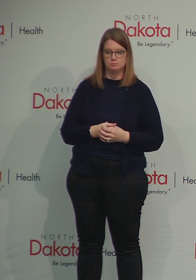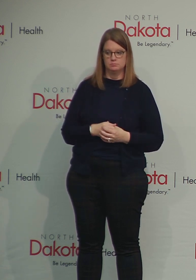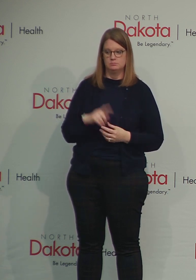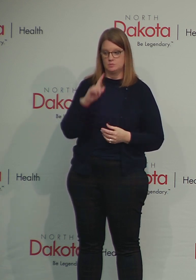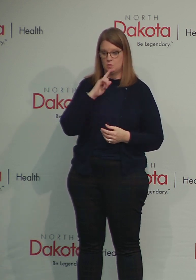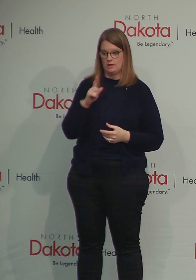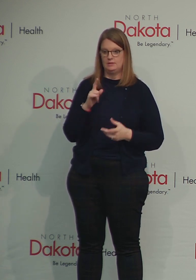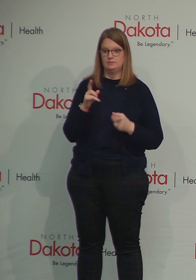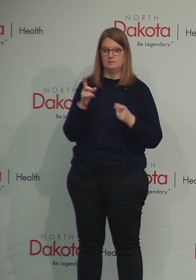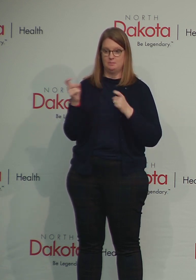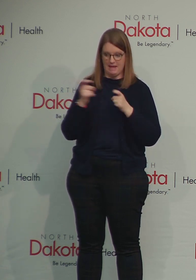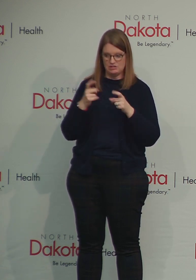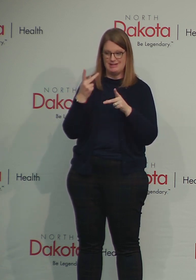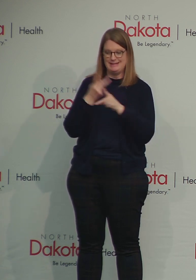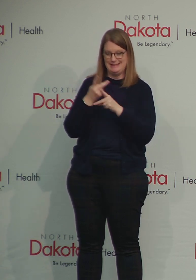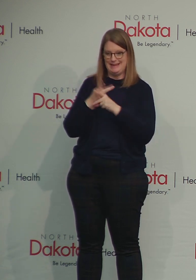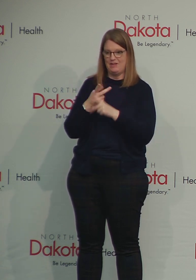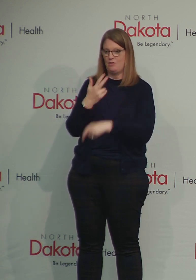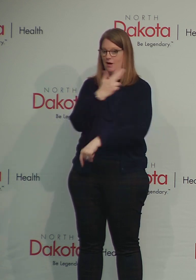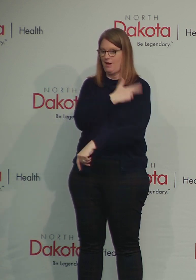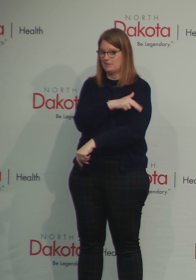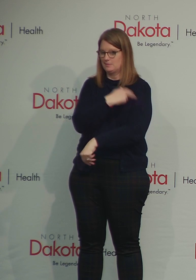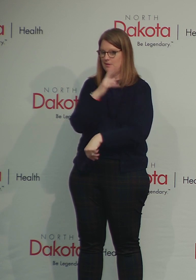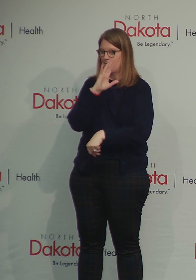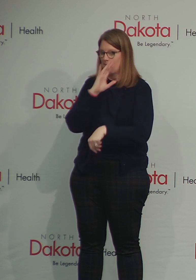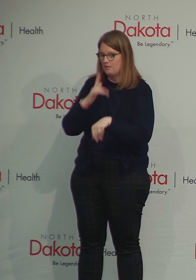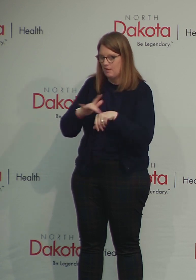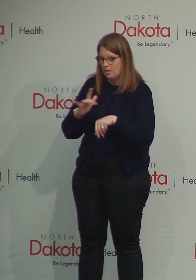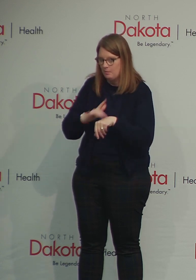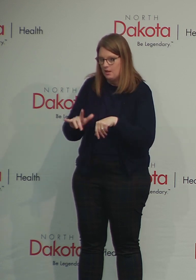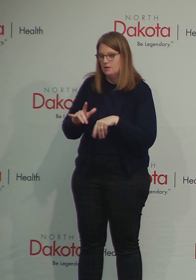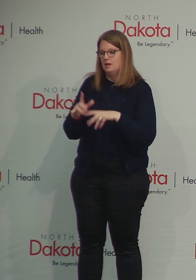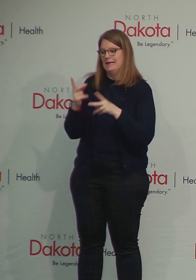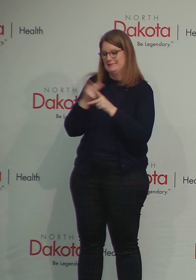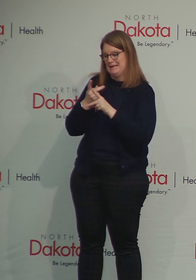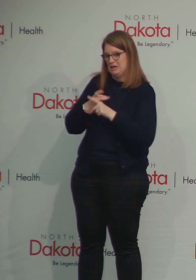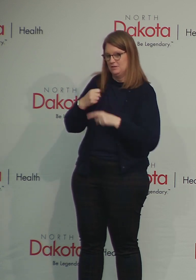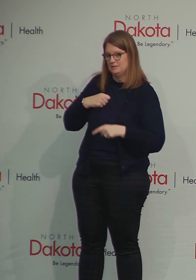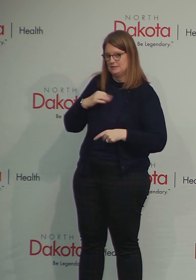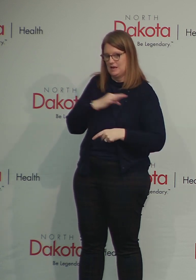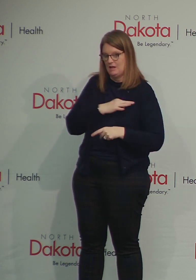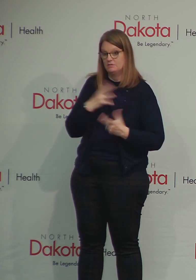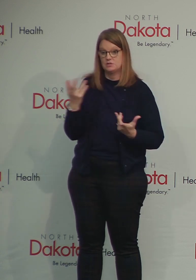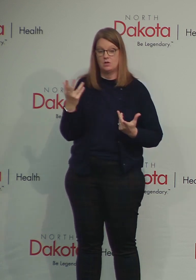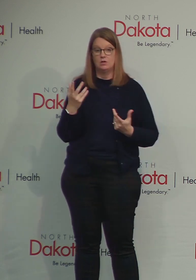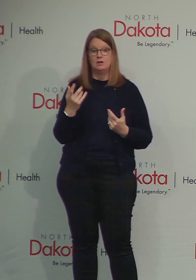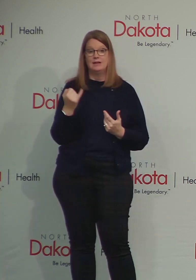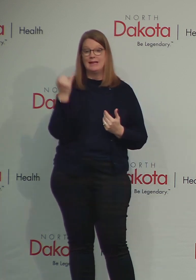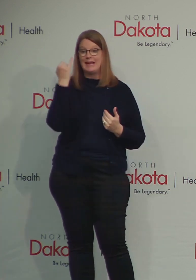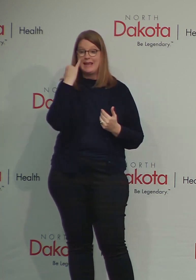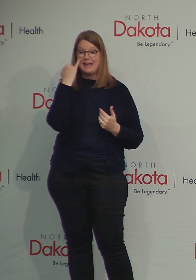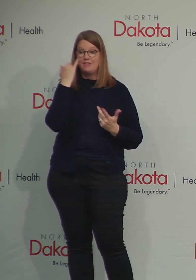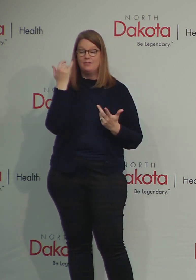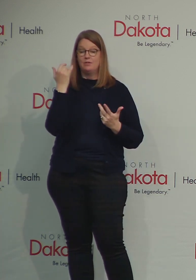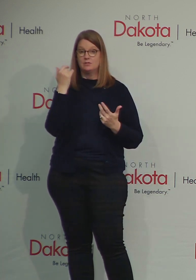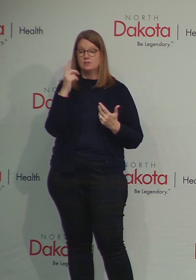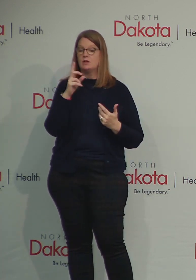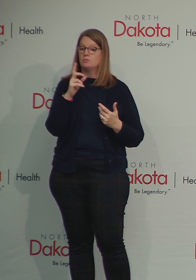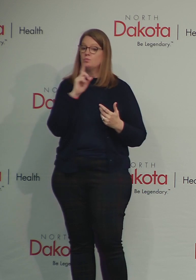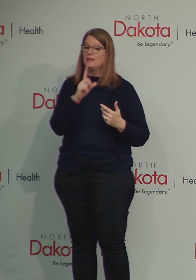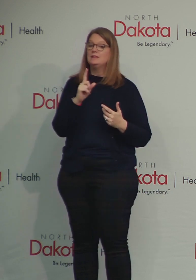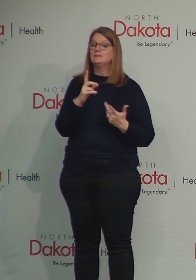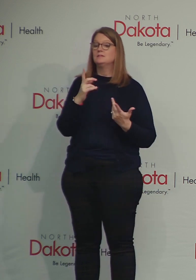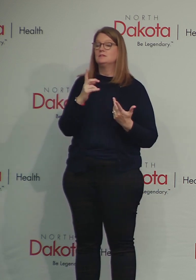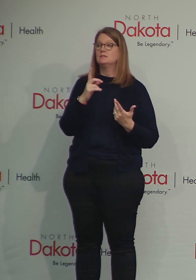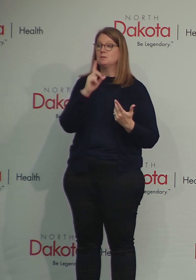manage our hospital capacity in a way where every North Dakotan, whether it's a COVID or non-COVID, can be assured that